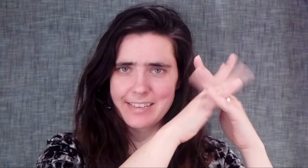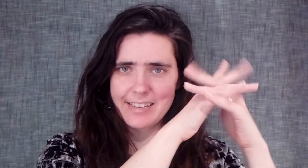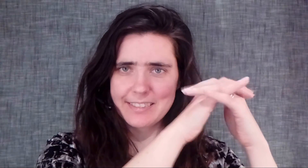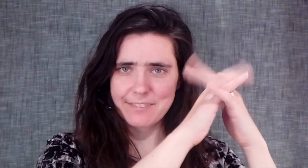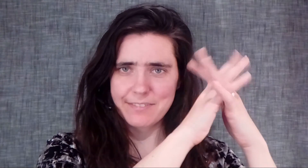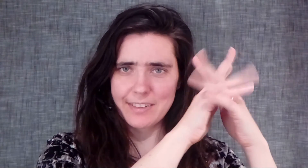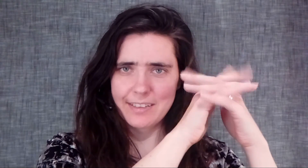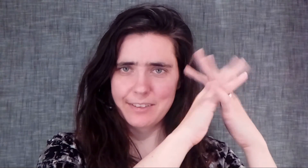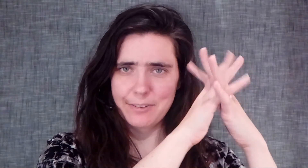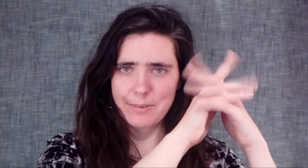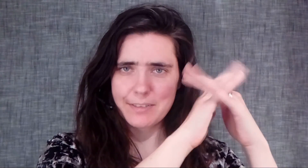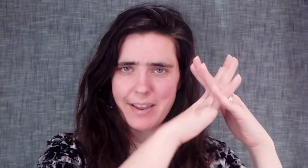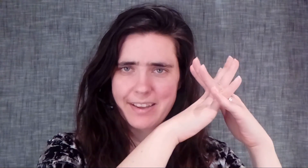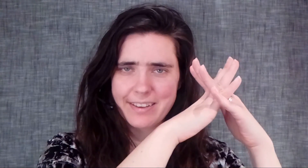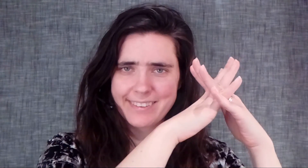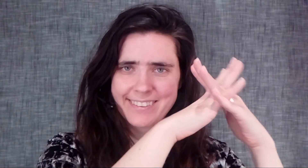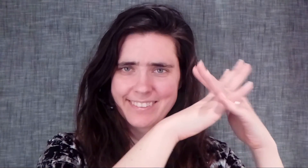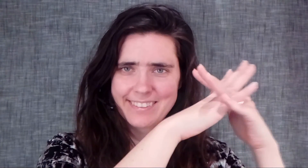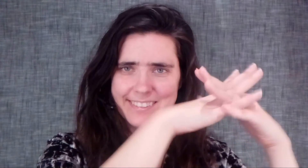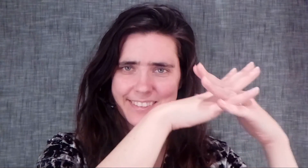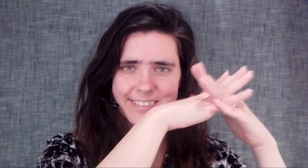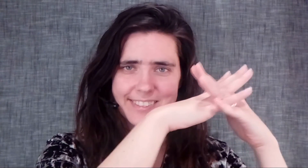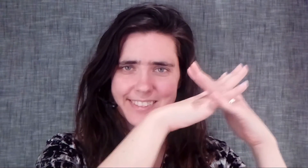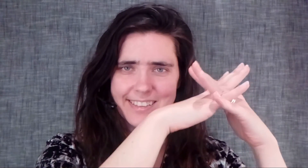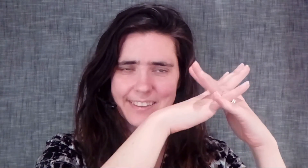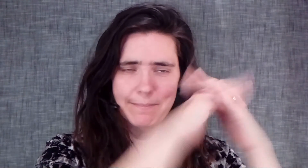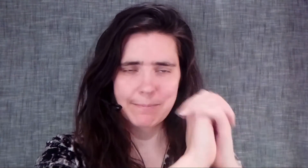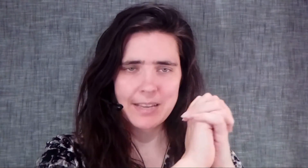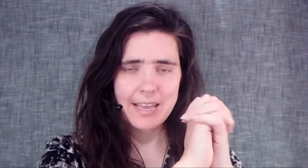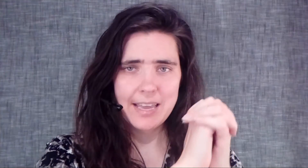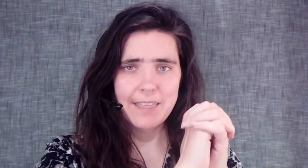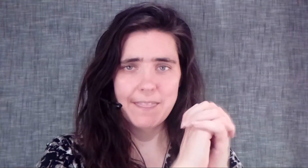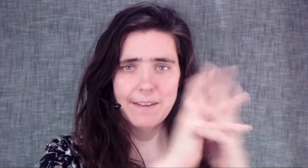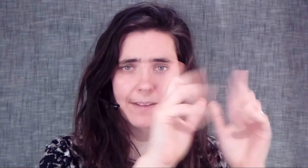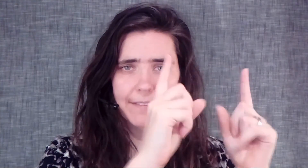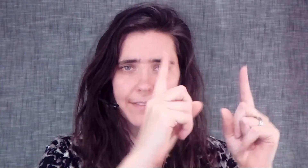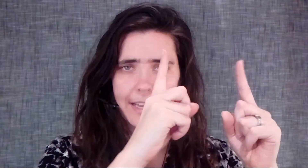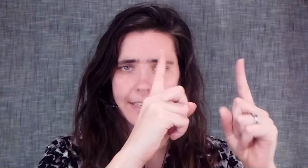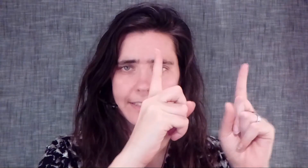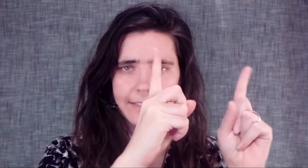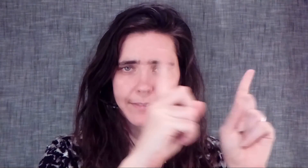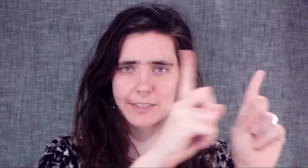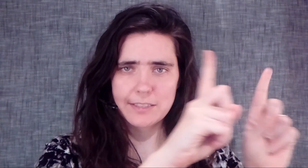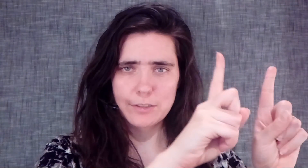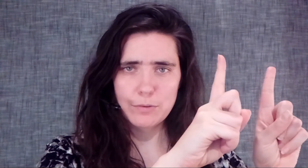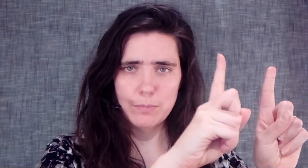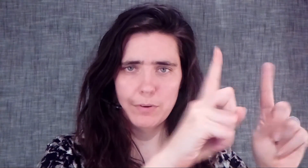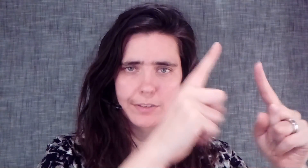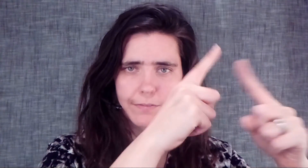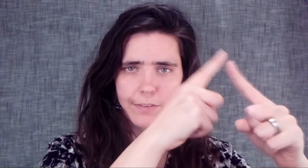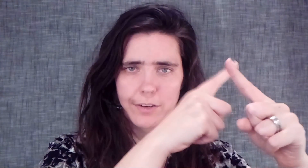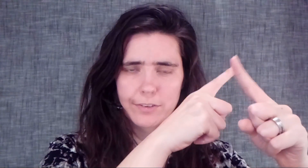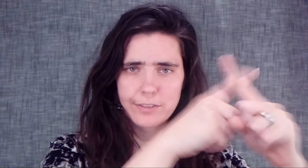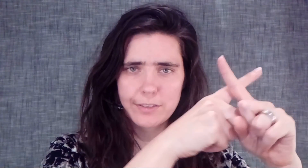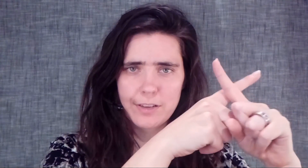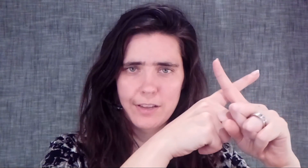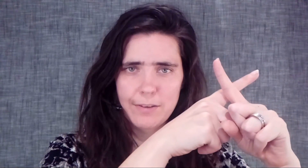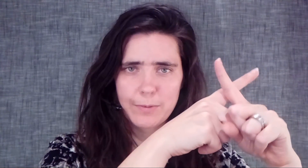it's a fun little one to make. So it's just like that. Then we have X, which has 2 pointer fingers, which